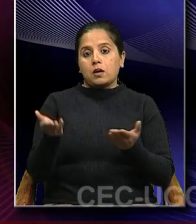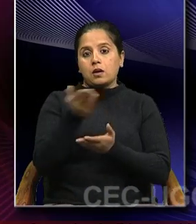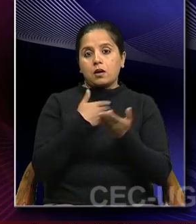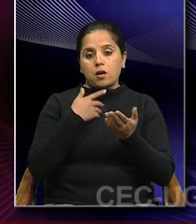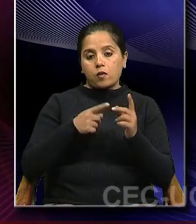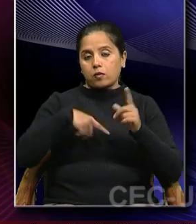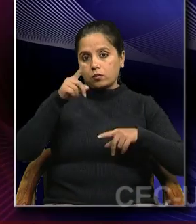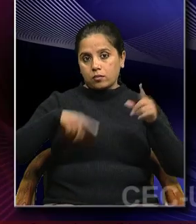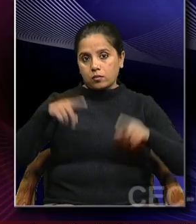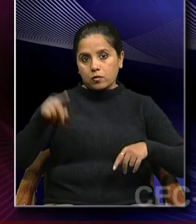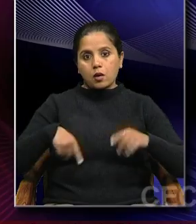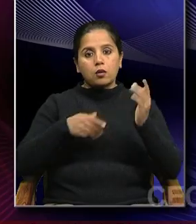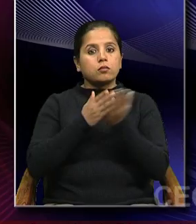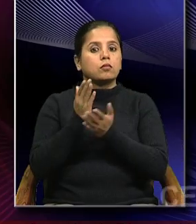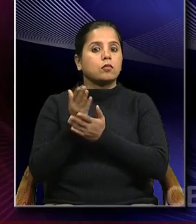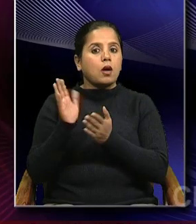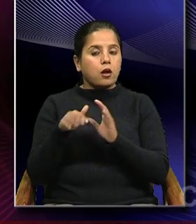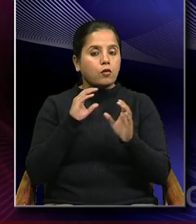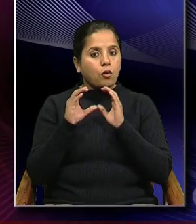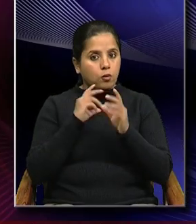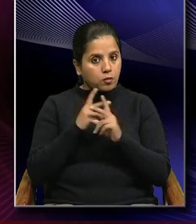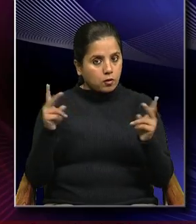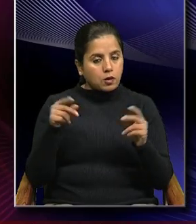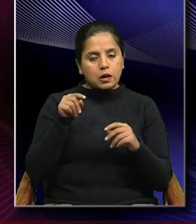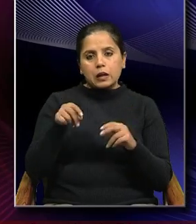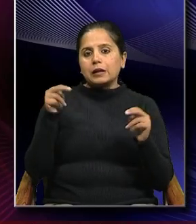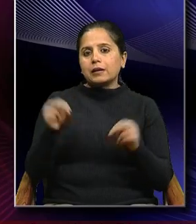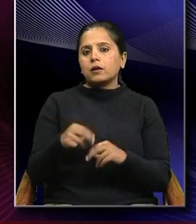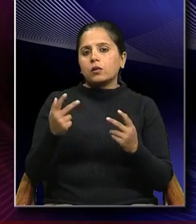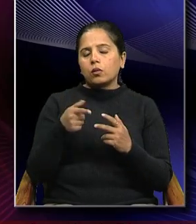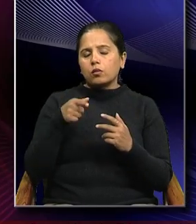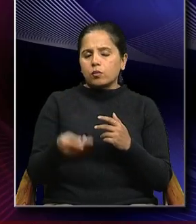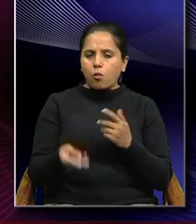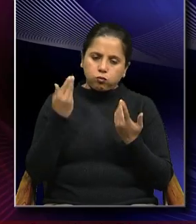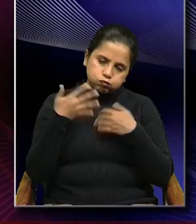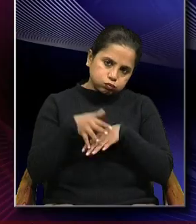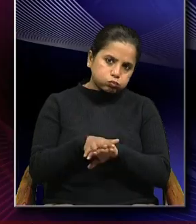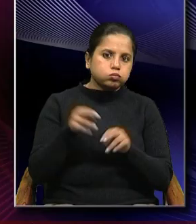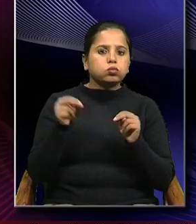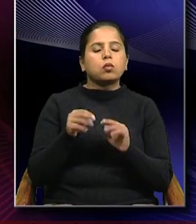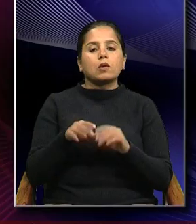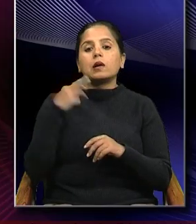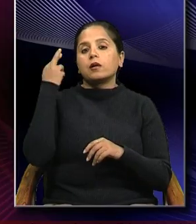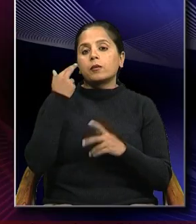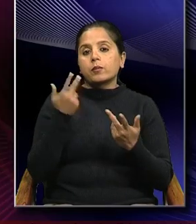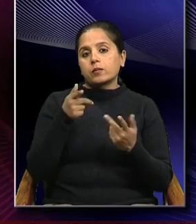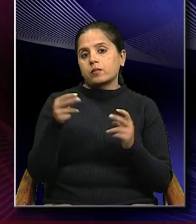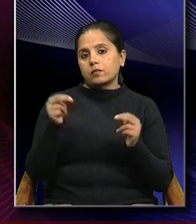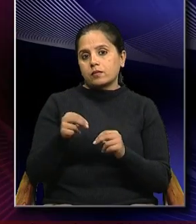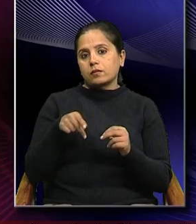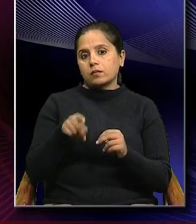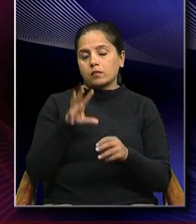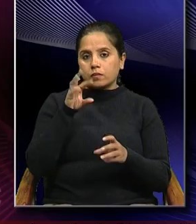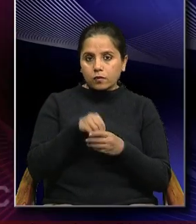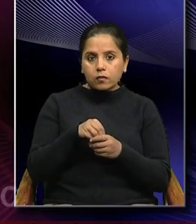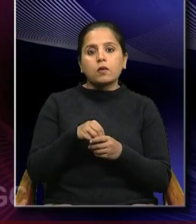diverse ways of communicating, it requires lot of integration, and that is why the need of integrated